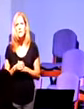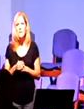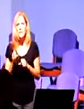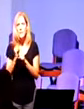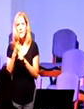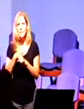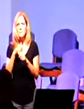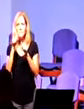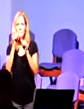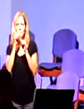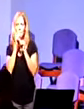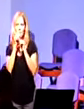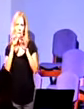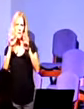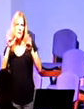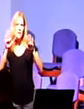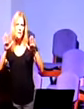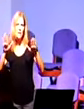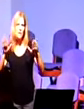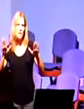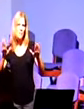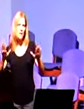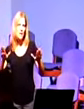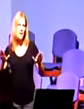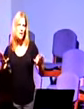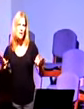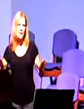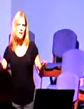blessing, make me a